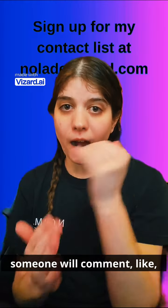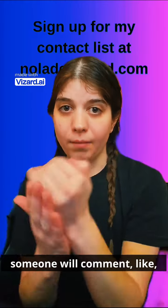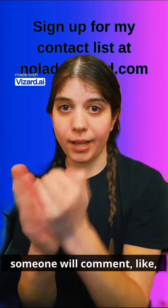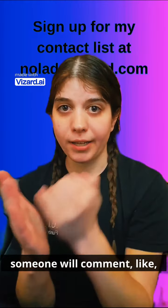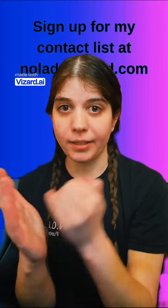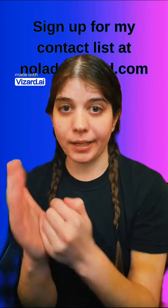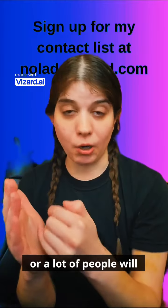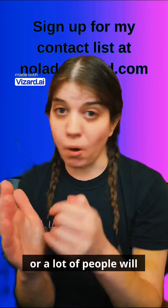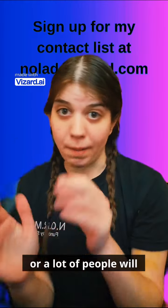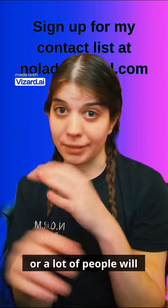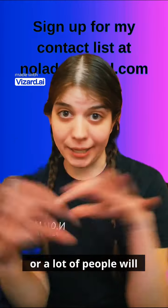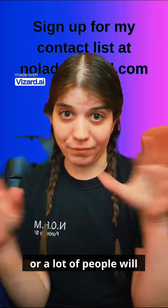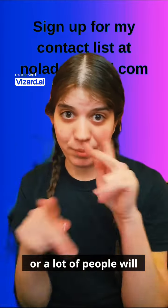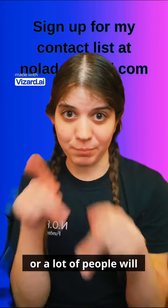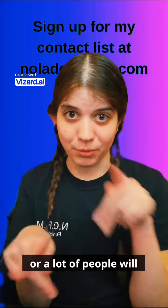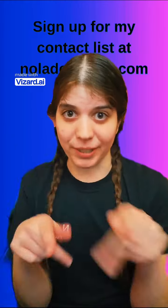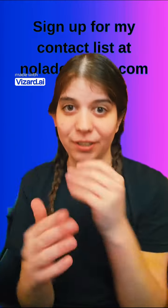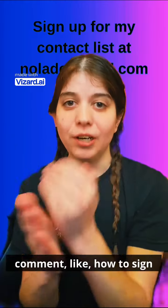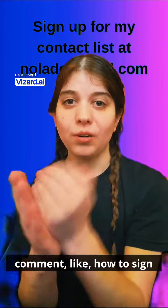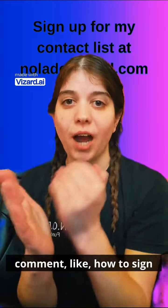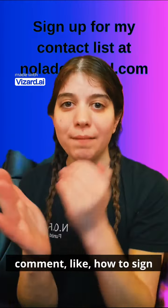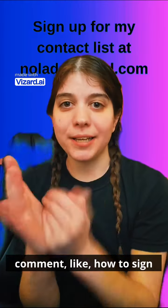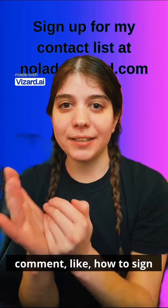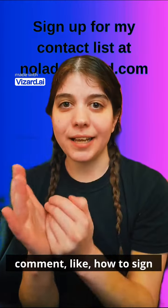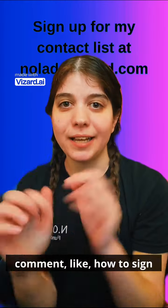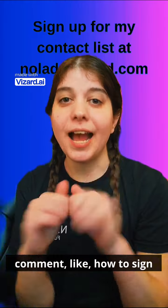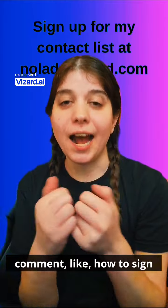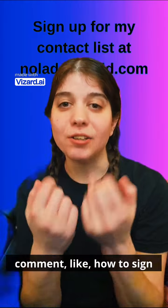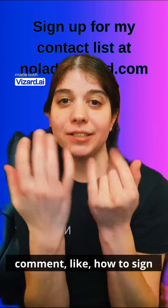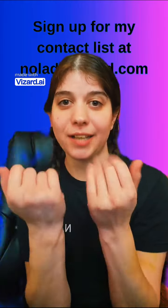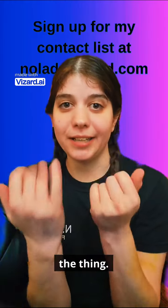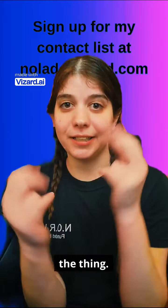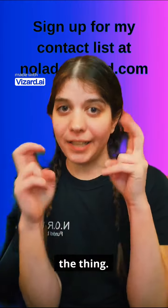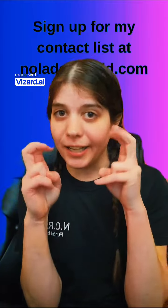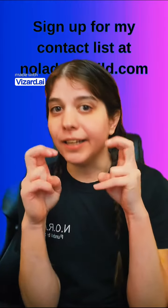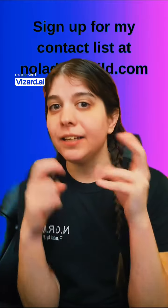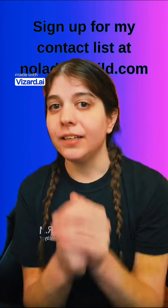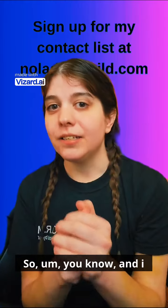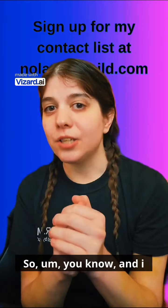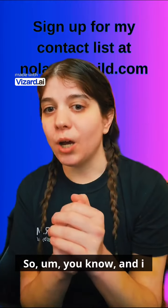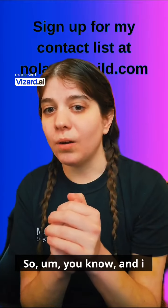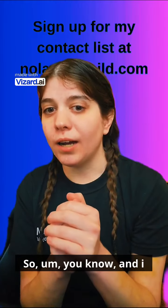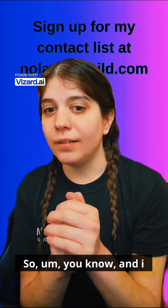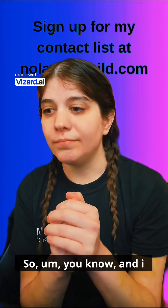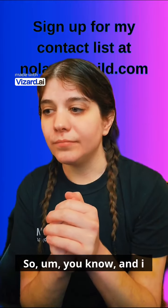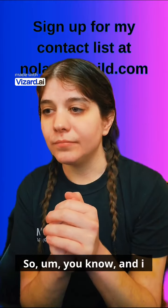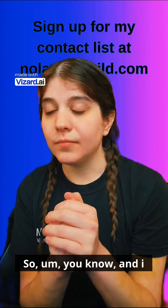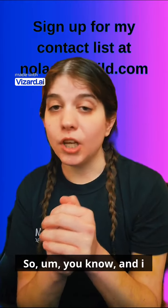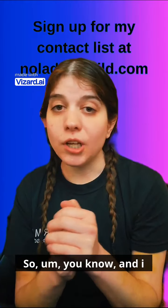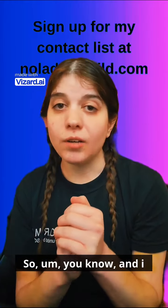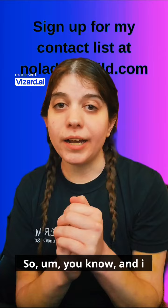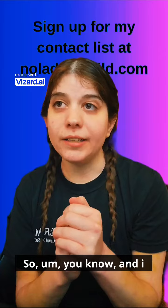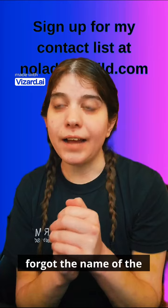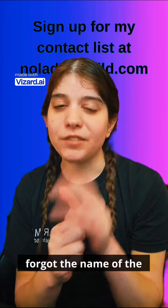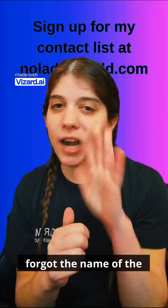comment, like, or a lot of people will comment like how to sign the thing. So you know, and I forgot the